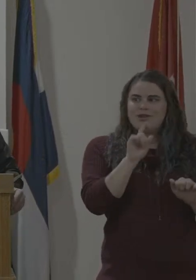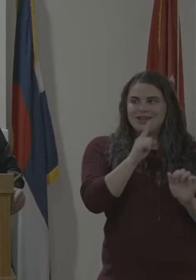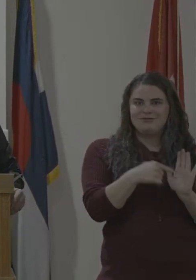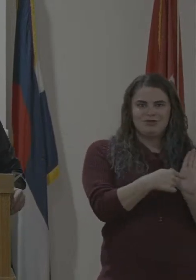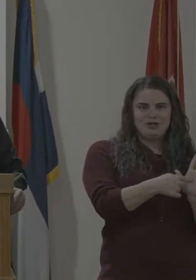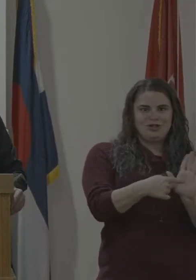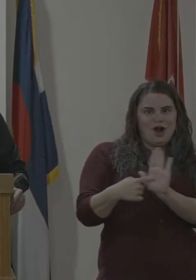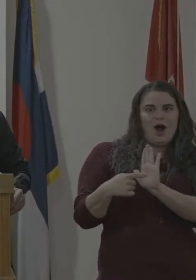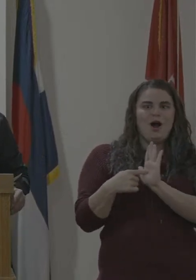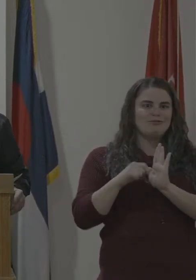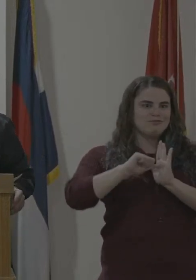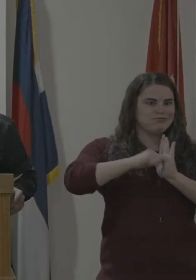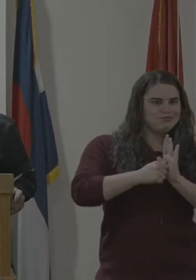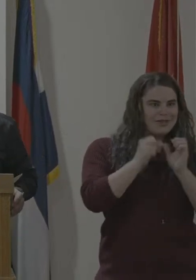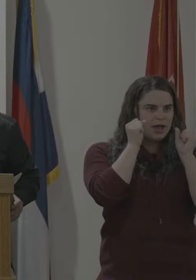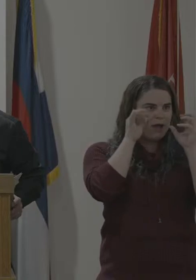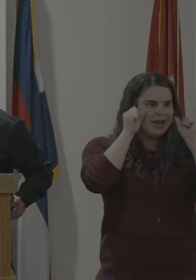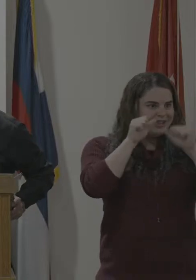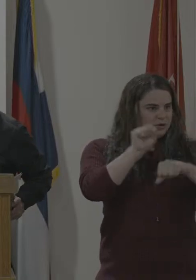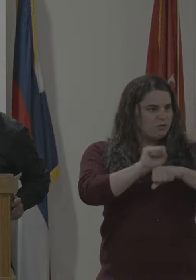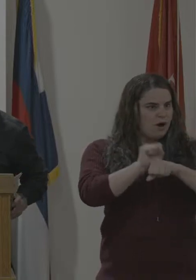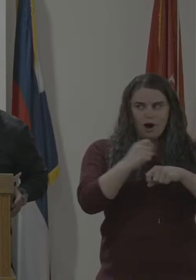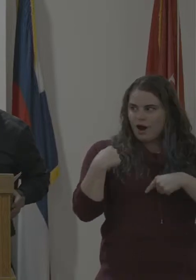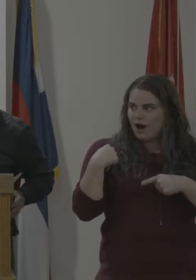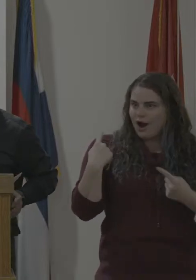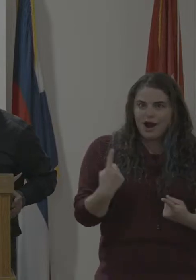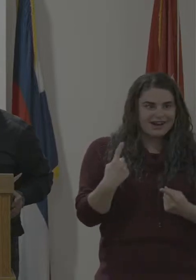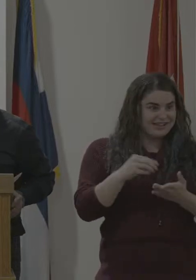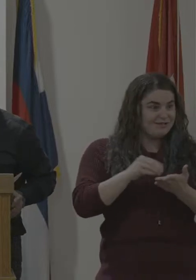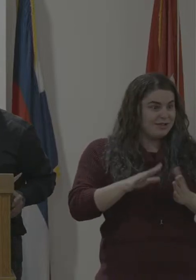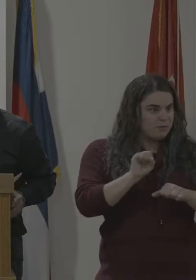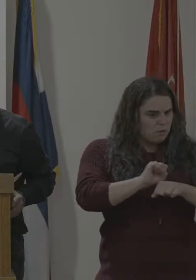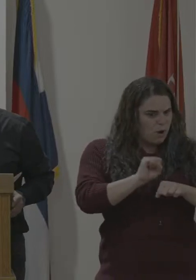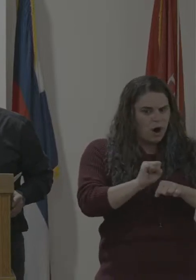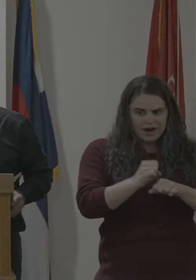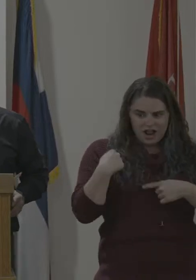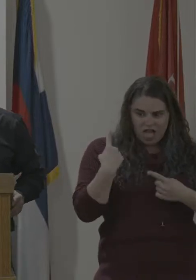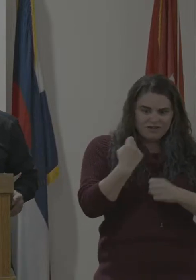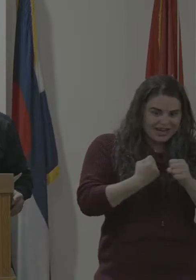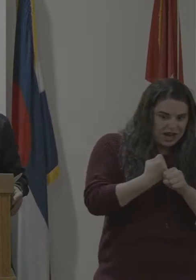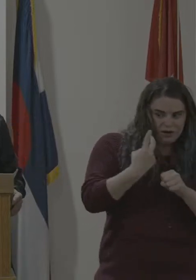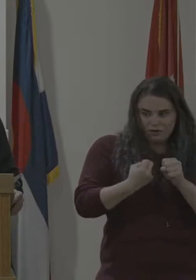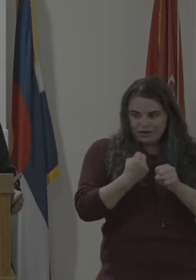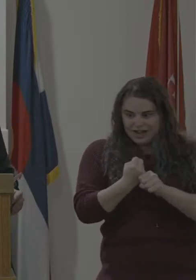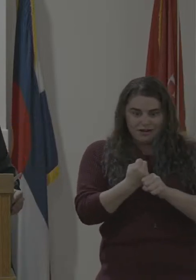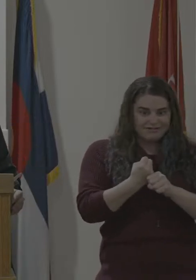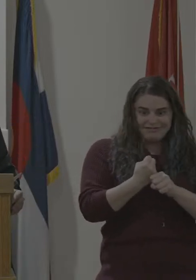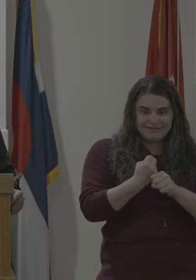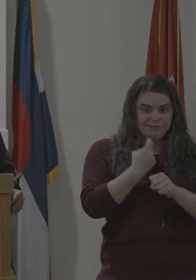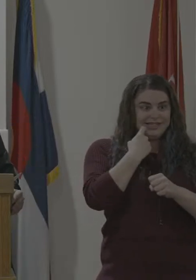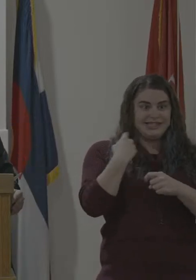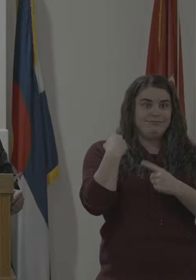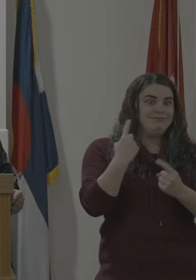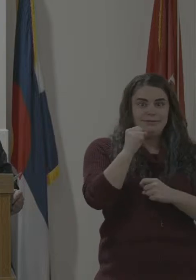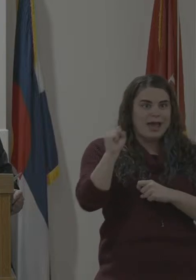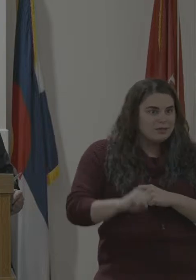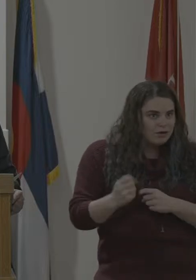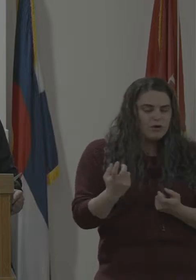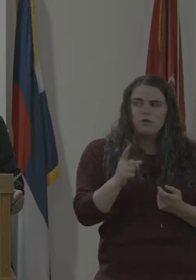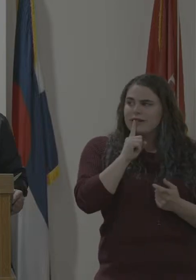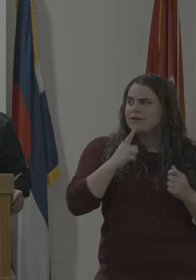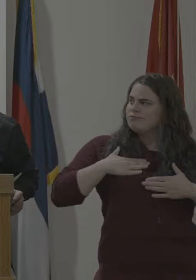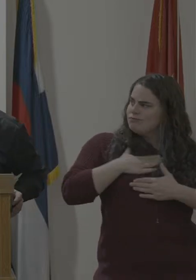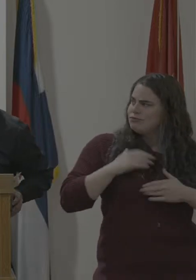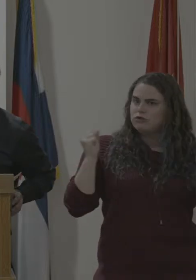of this amazing work our students have been completing over the last couple of years, over the last semester. And so we really appreciate everyone being